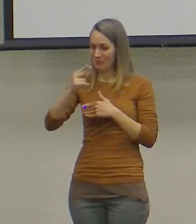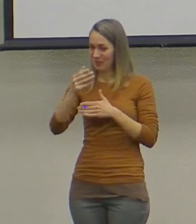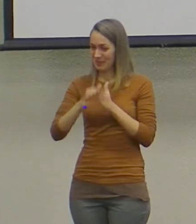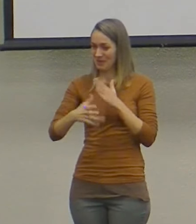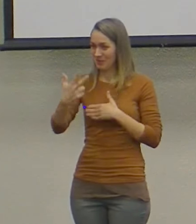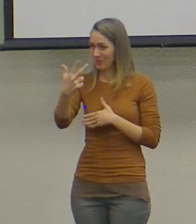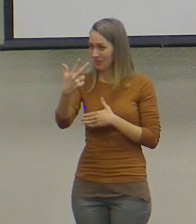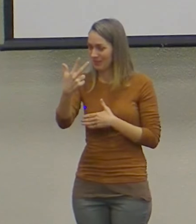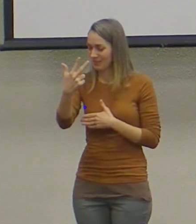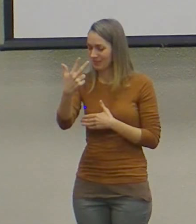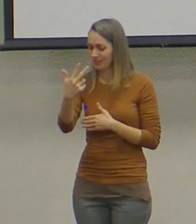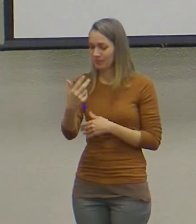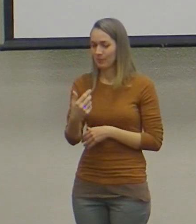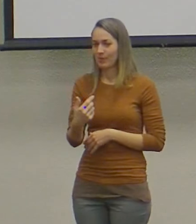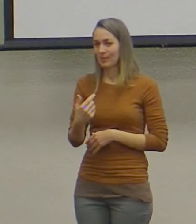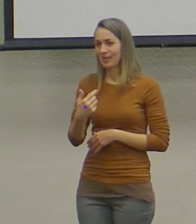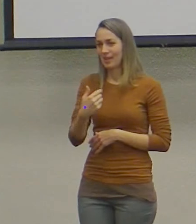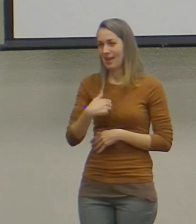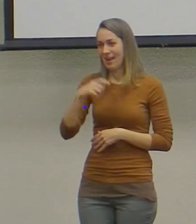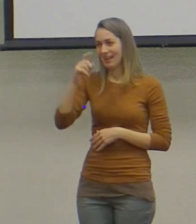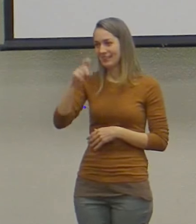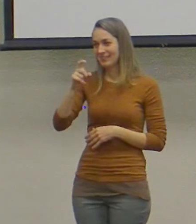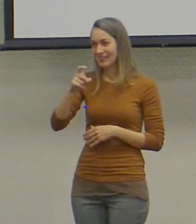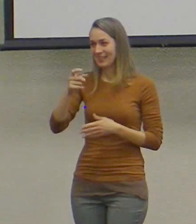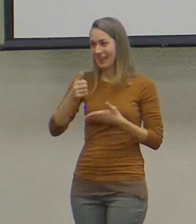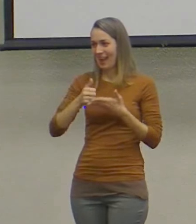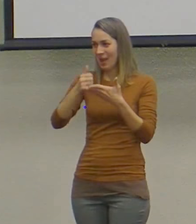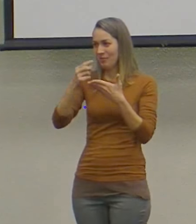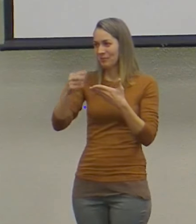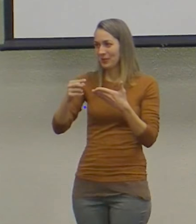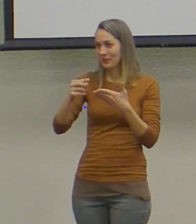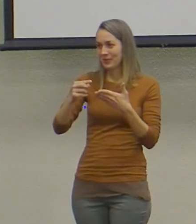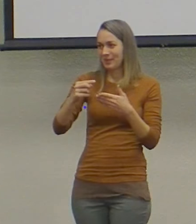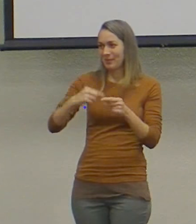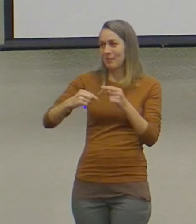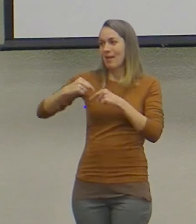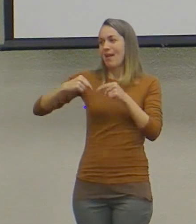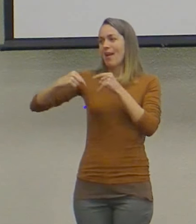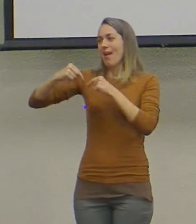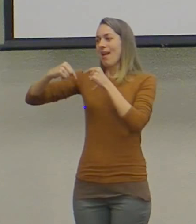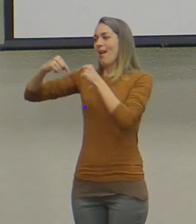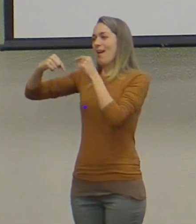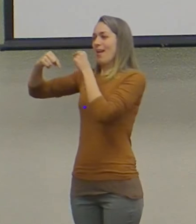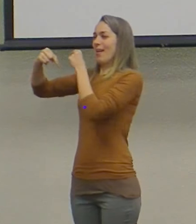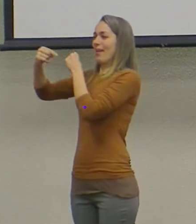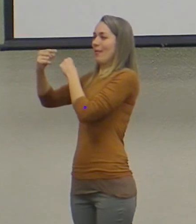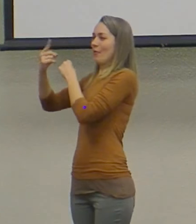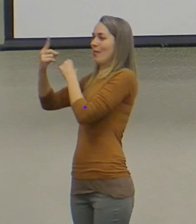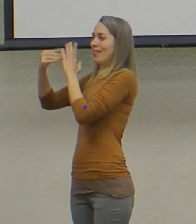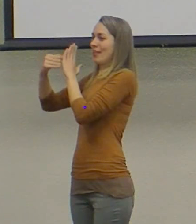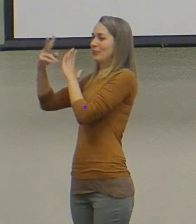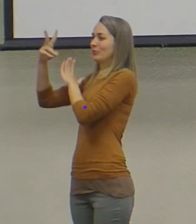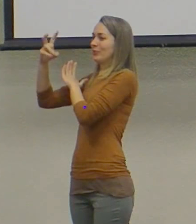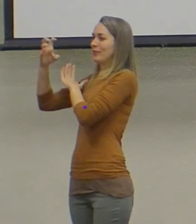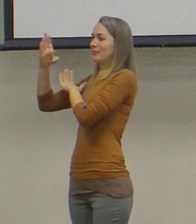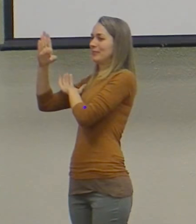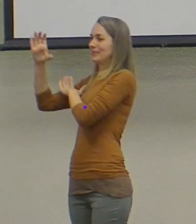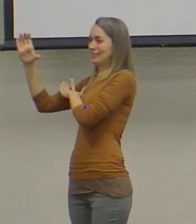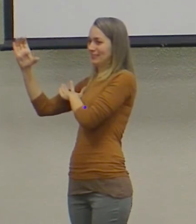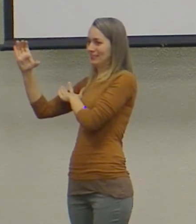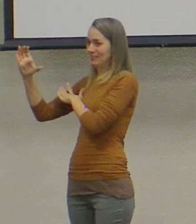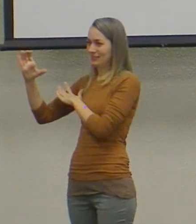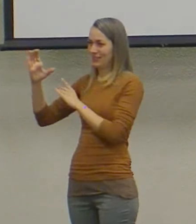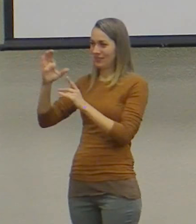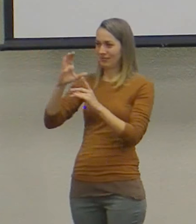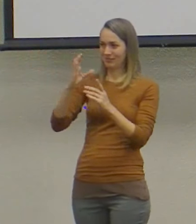some way I've got to transport you back to 1200 BC from a modern day time and culture.